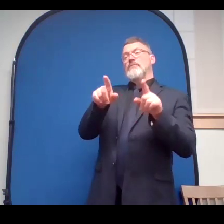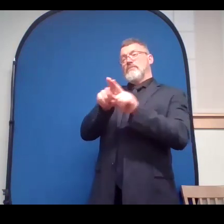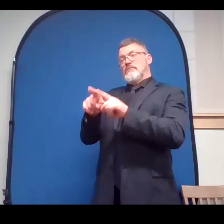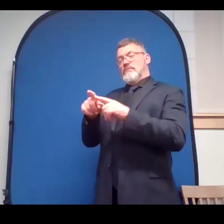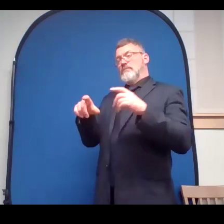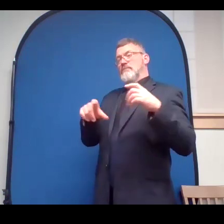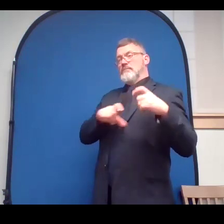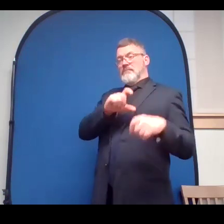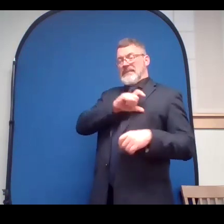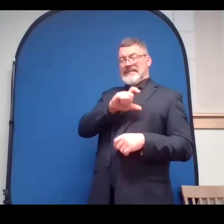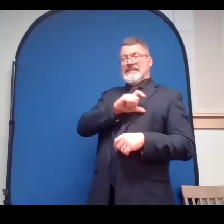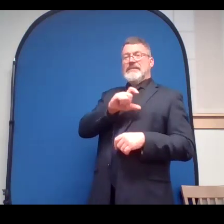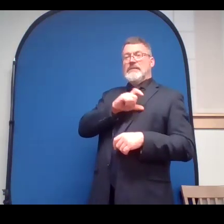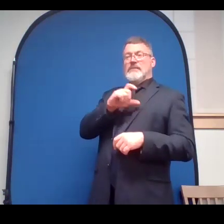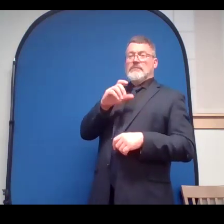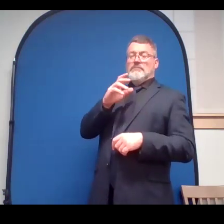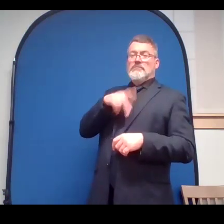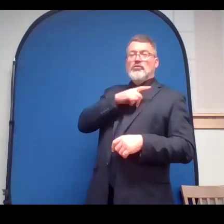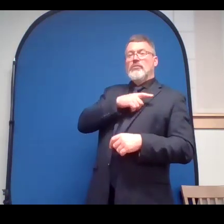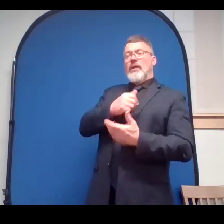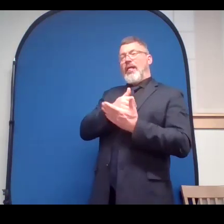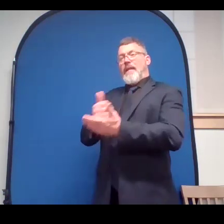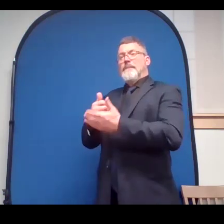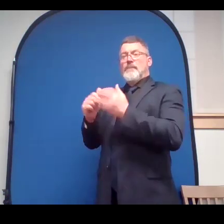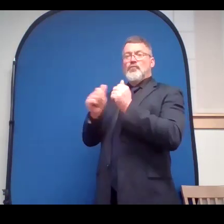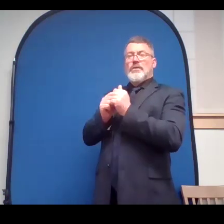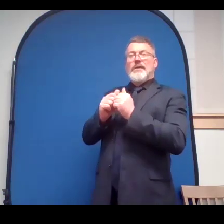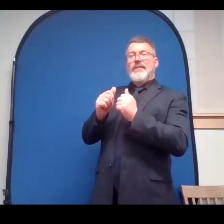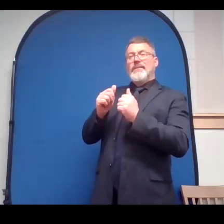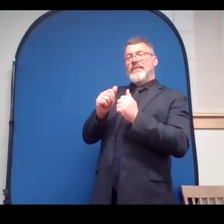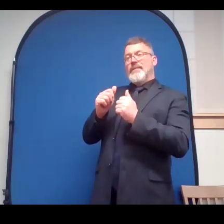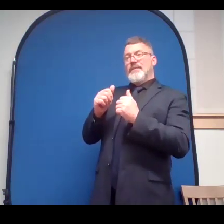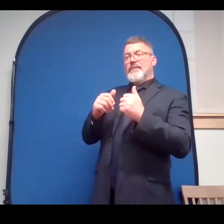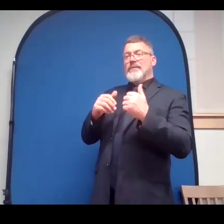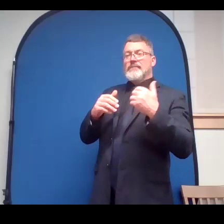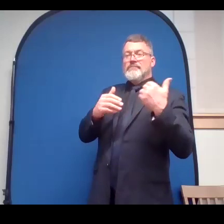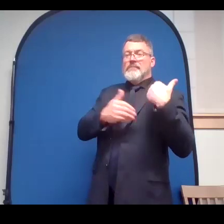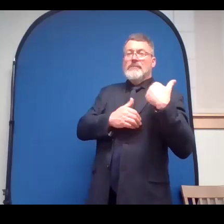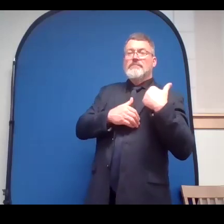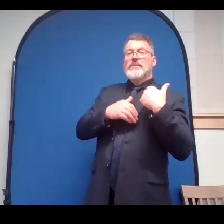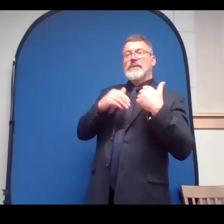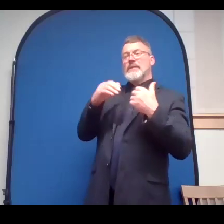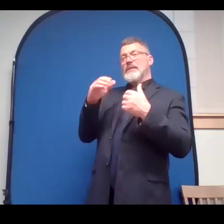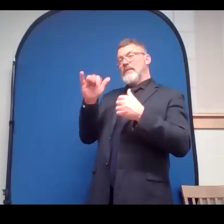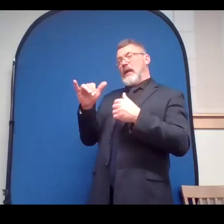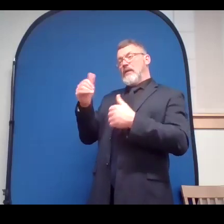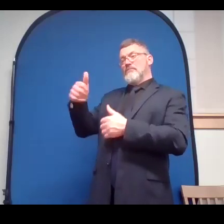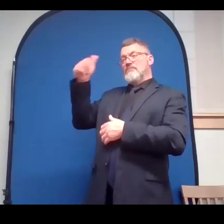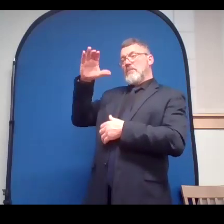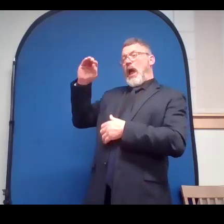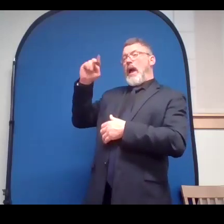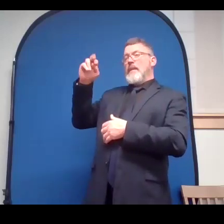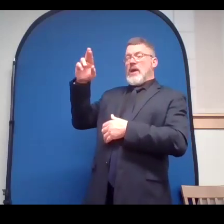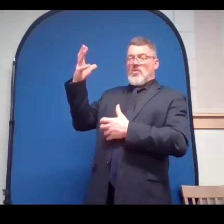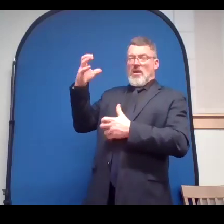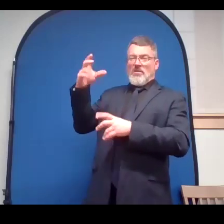helped assist with any kind of the duties that the battalion commander, who was also only a TPU, so a temporary,